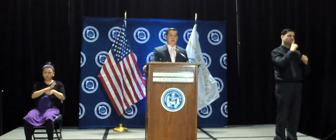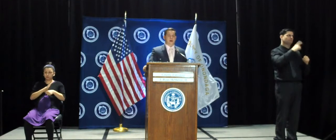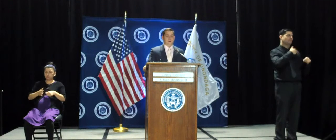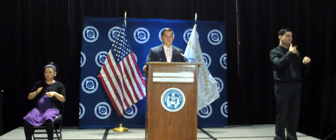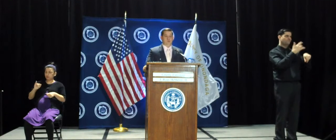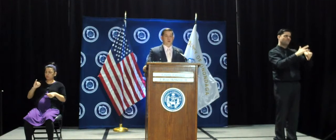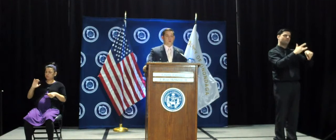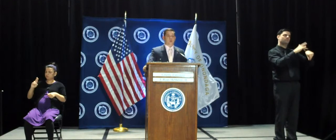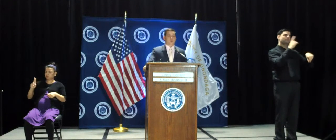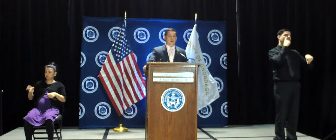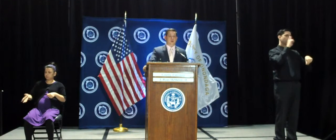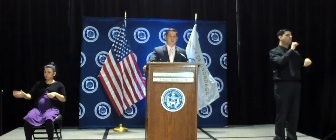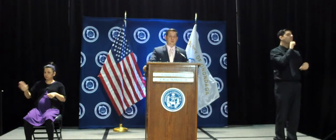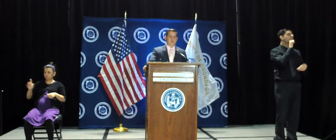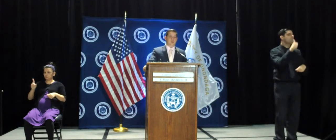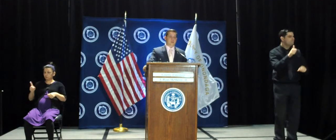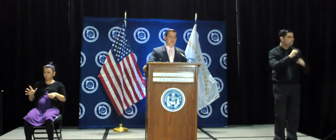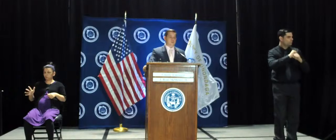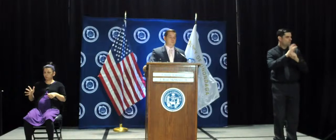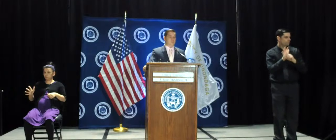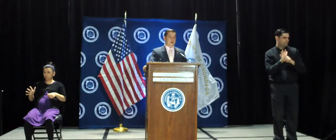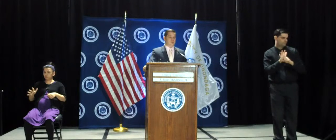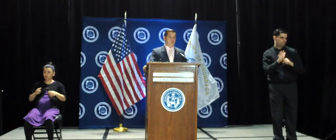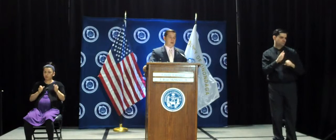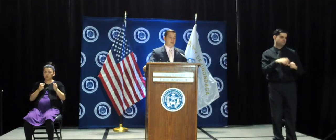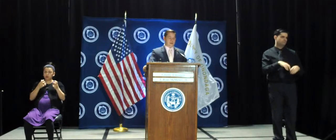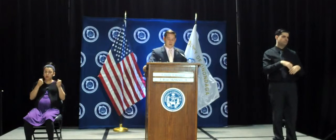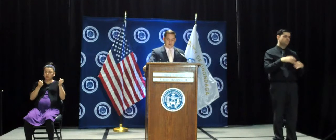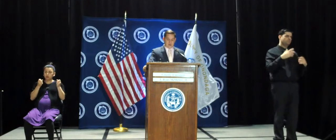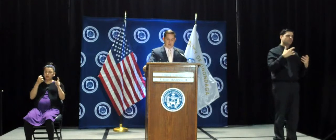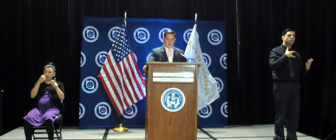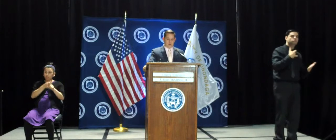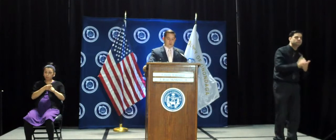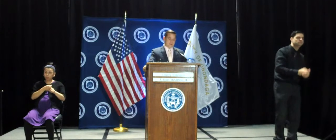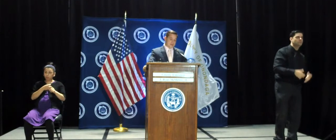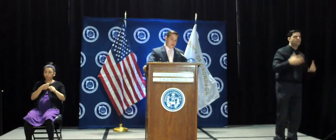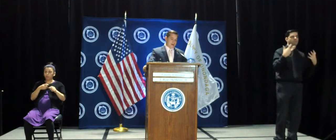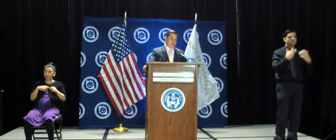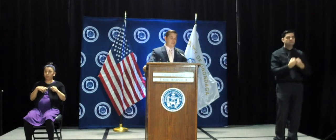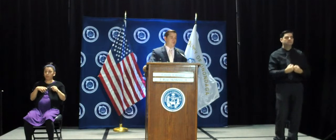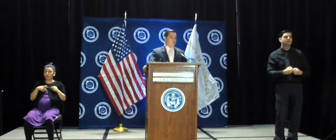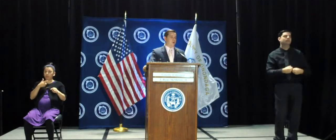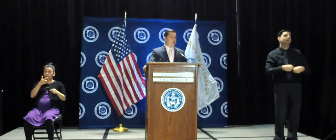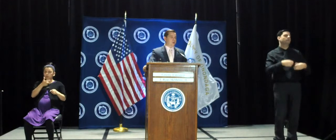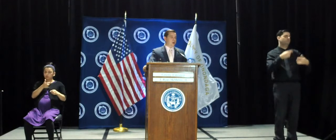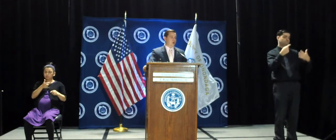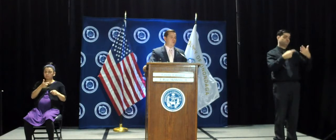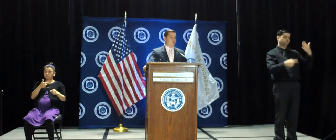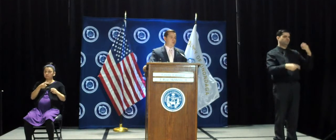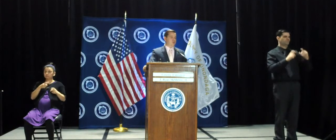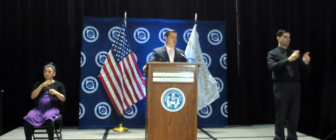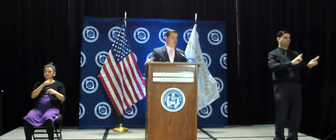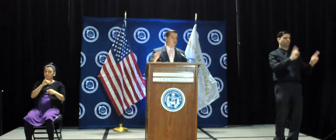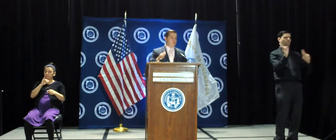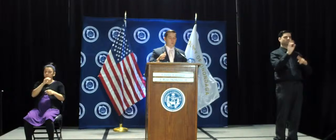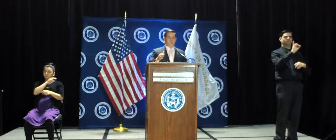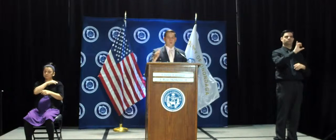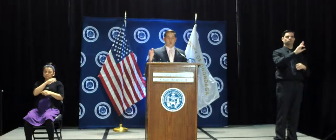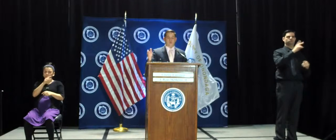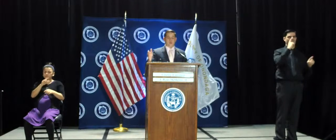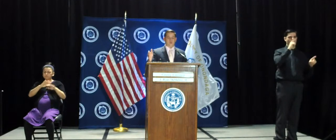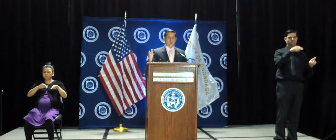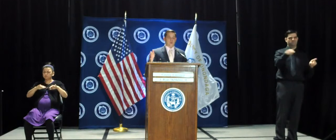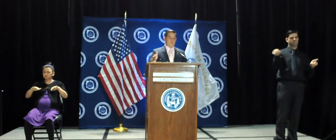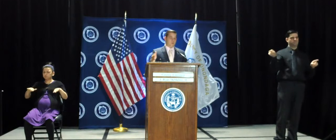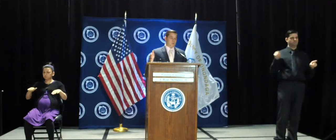attacks. So you need these beds ready, knowing that you got 84 COVID patients. And when